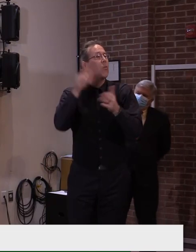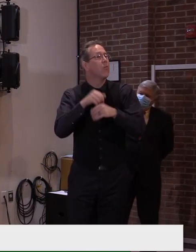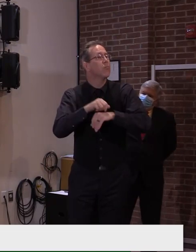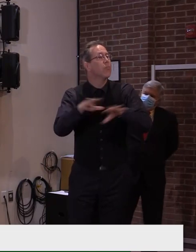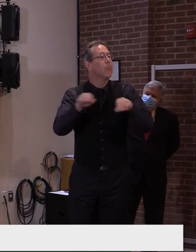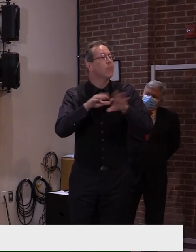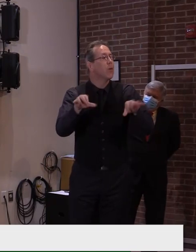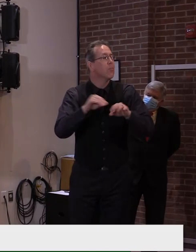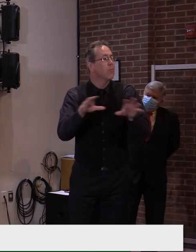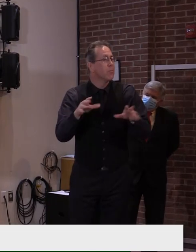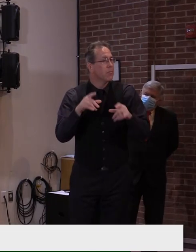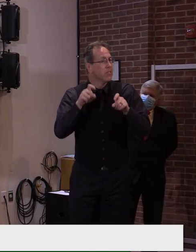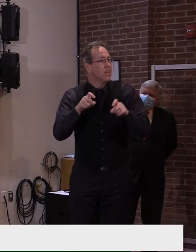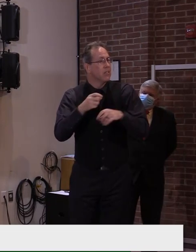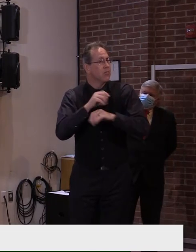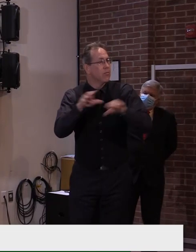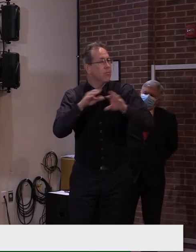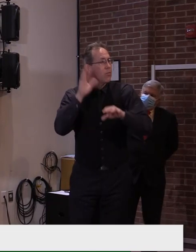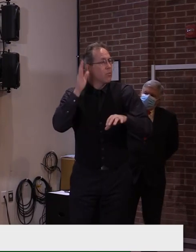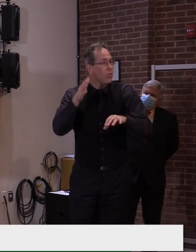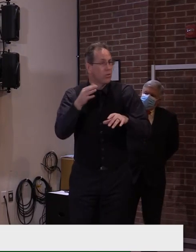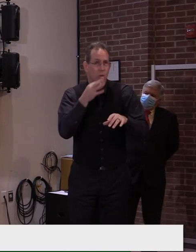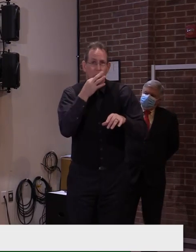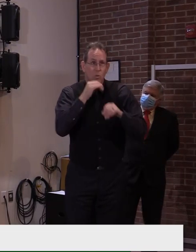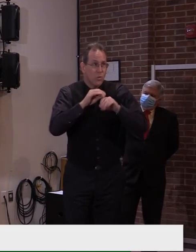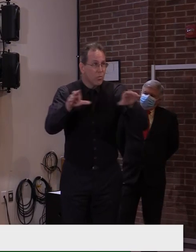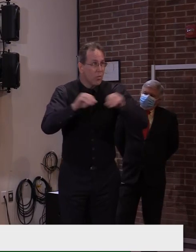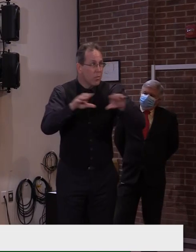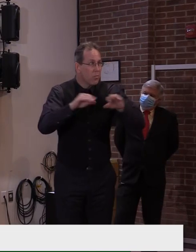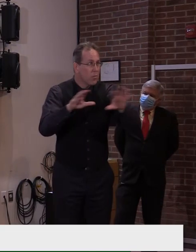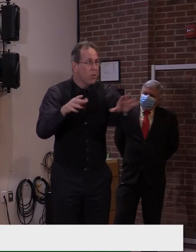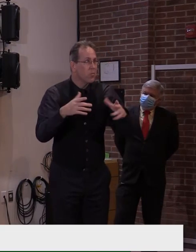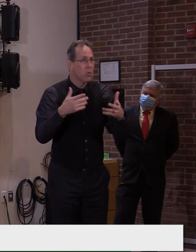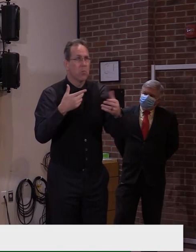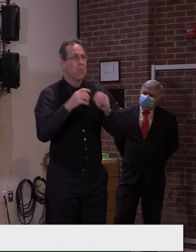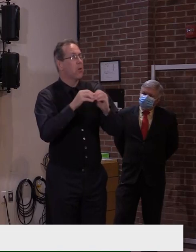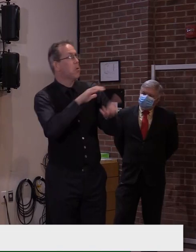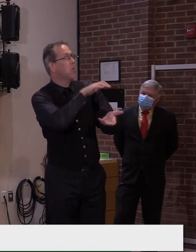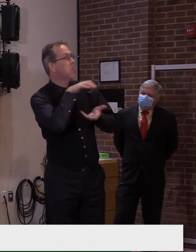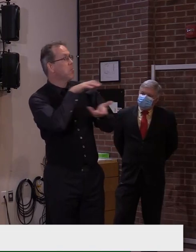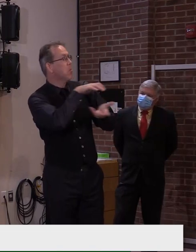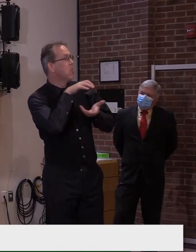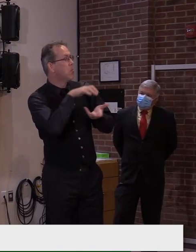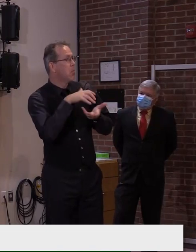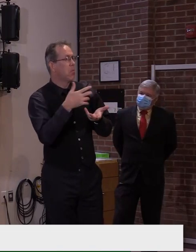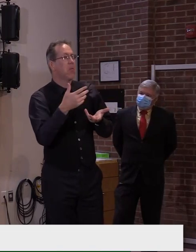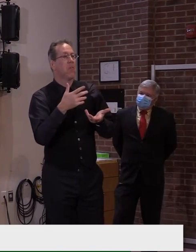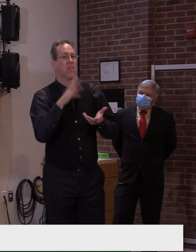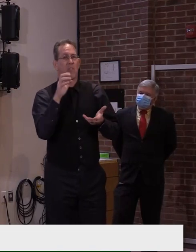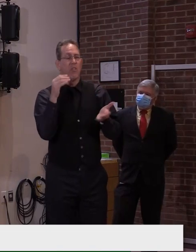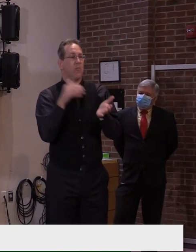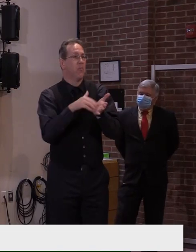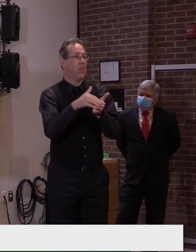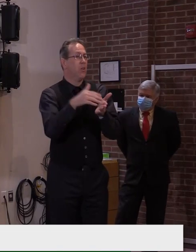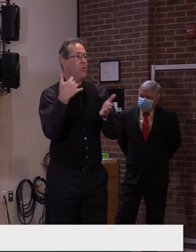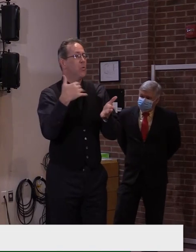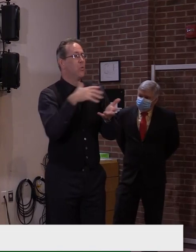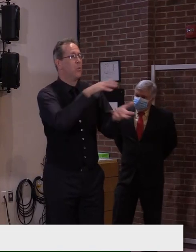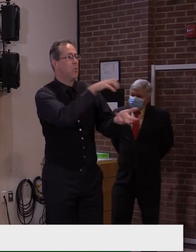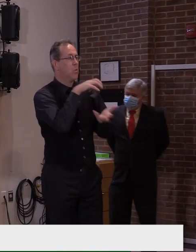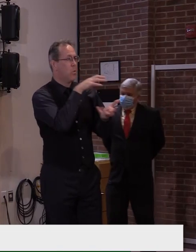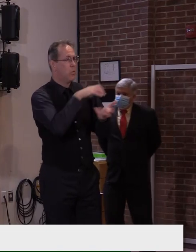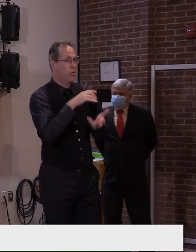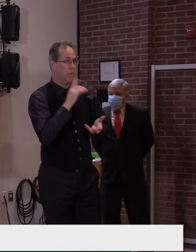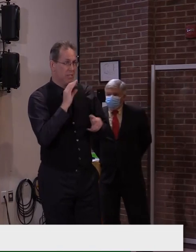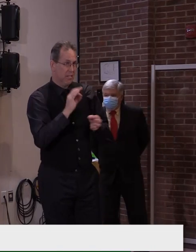available to Americans. But when you do the math, it doesn't really work out. I mean, we need to continue